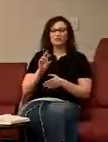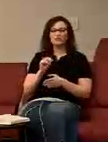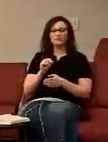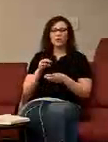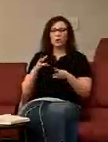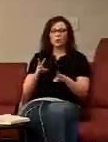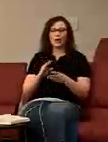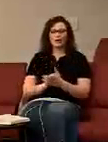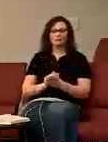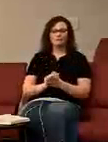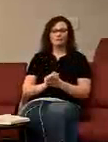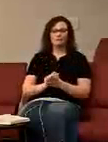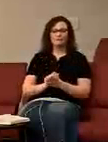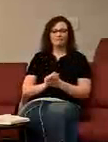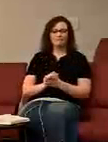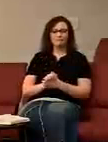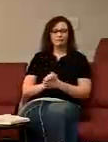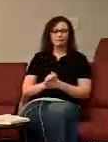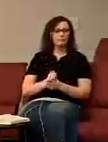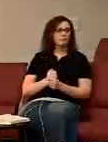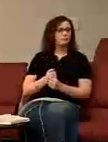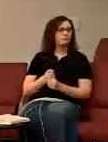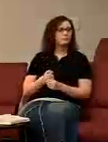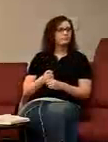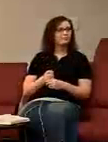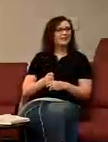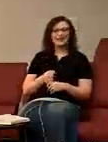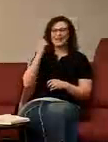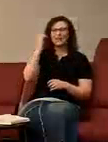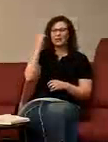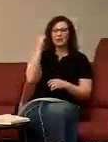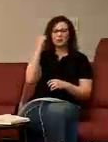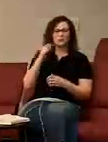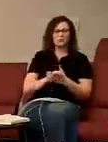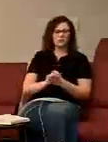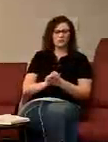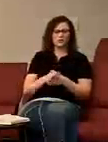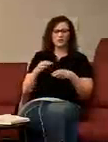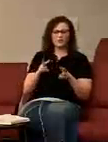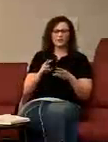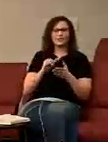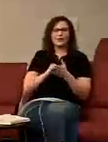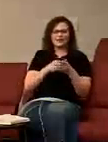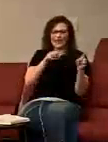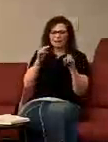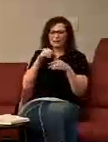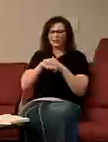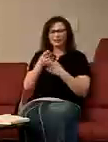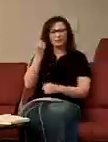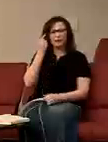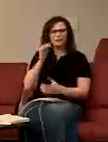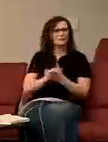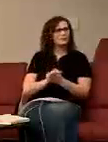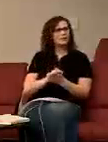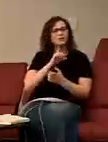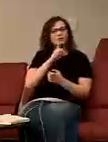right? But I can't even comprehend the way how that could possibly happen in my mind. And so we